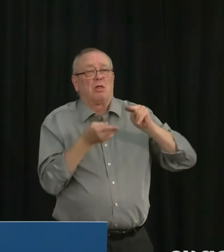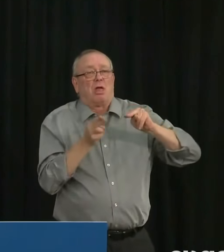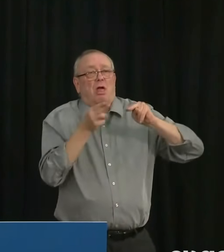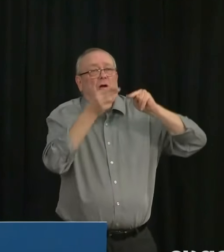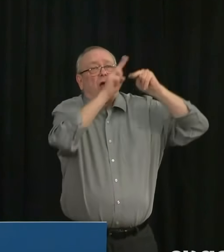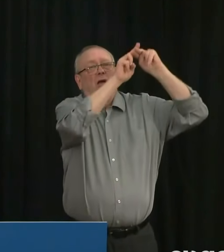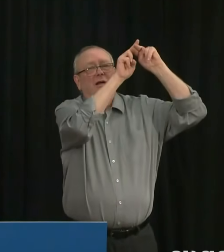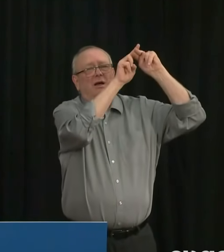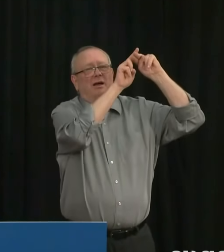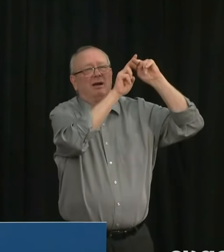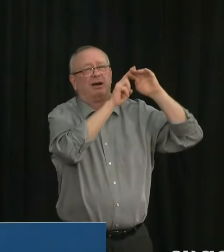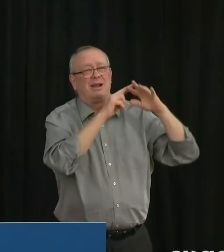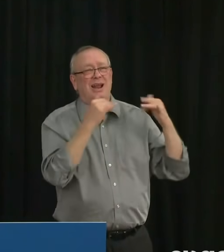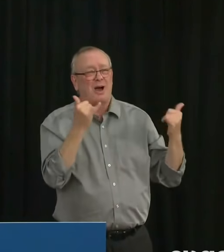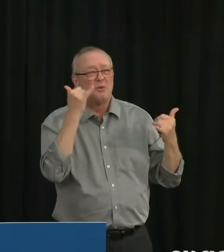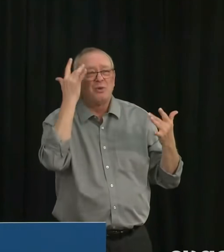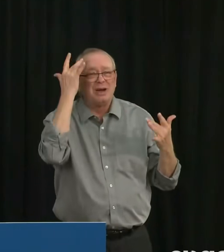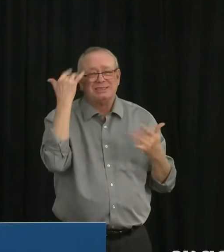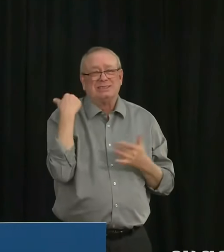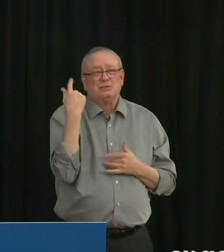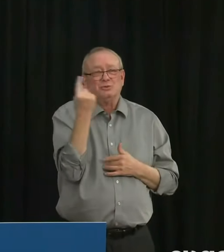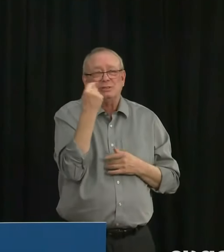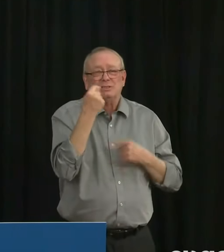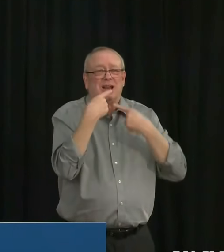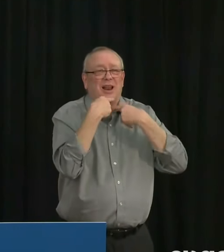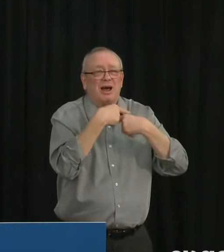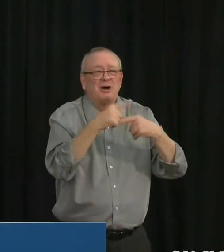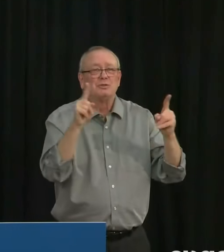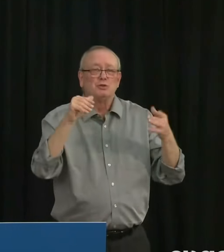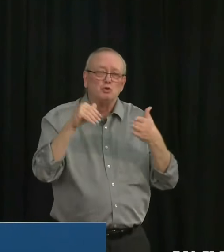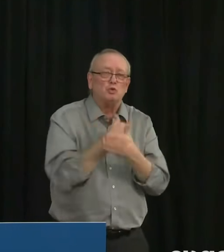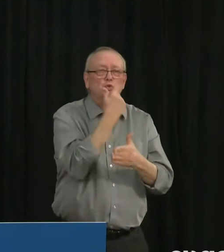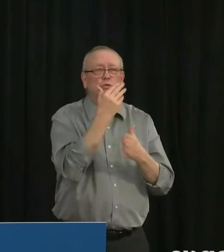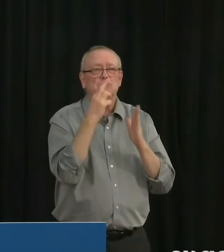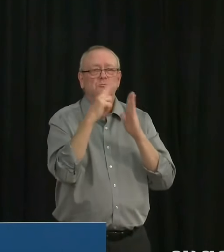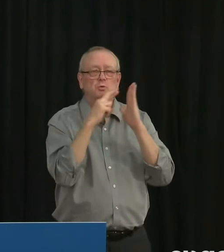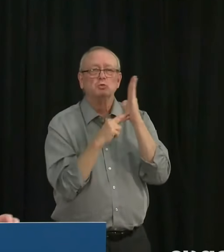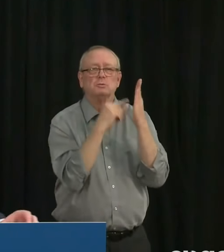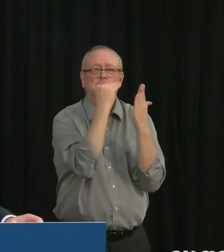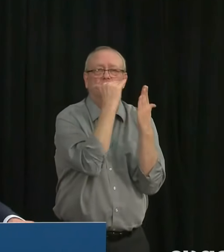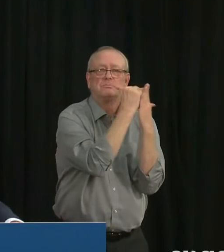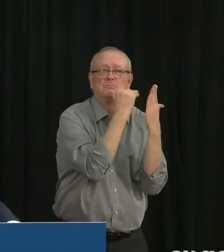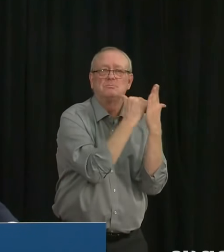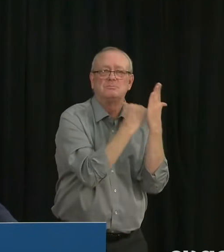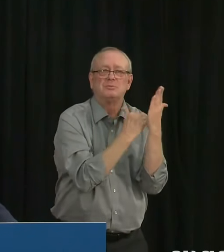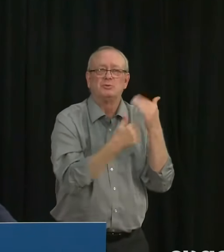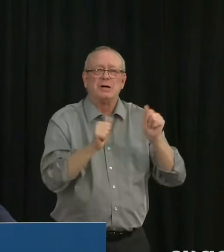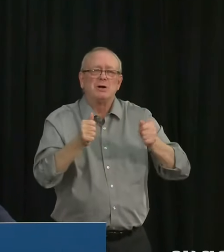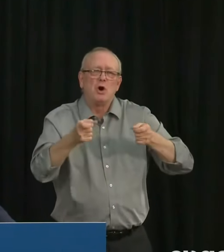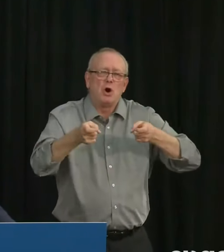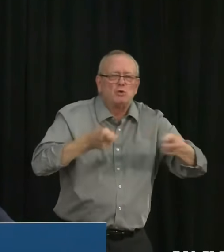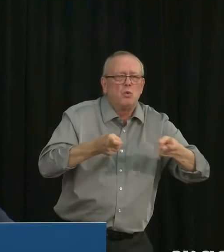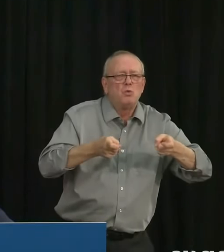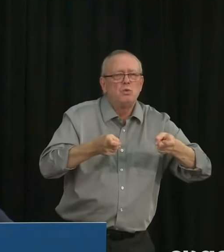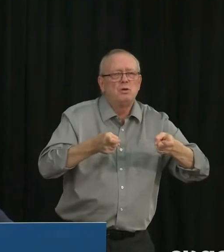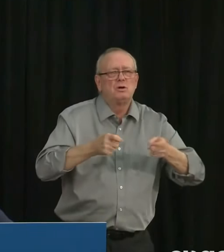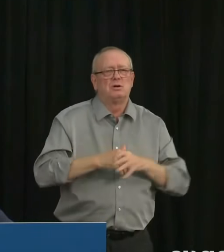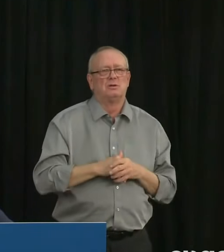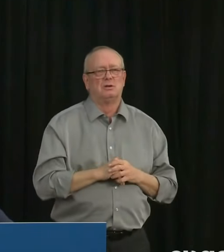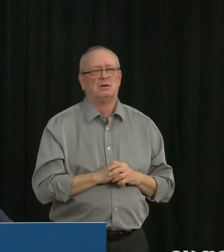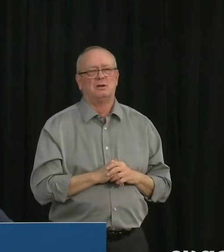Tuesday we announced new measures to reduce the spread of COVID throughout our communities. Due to the